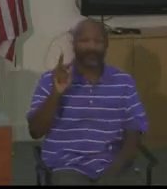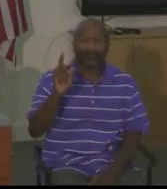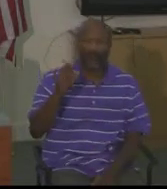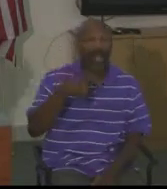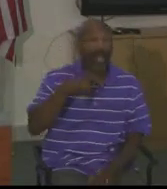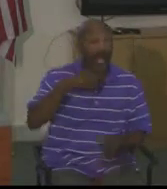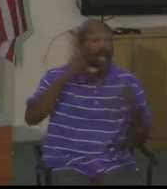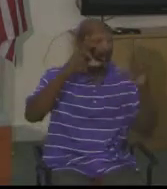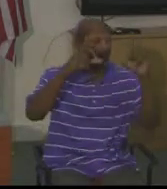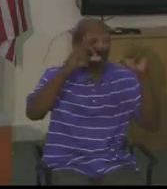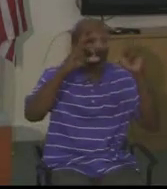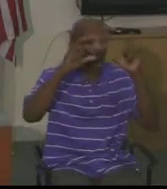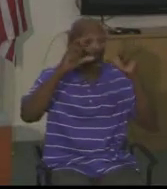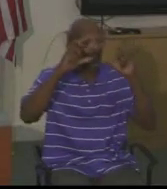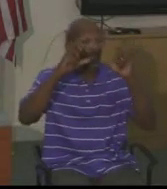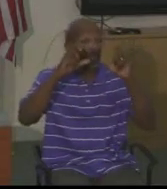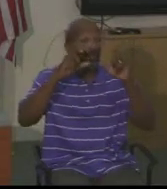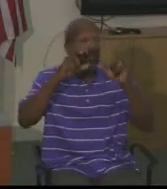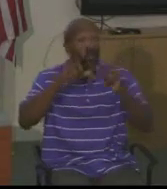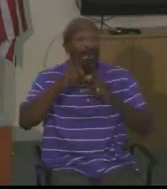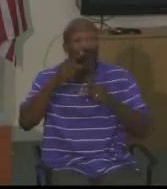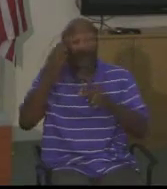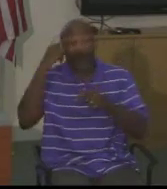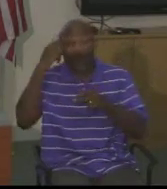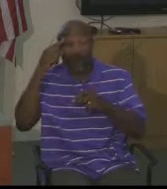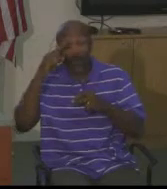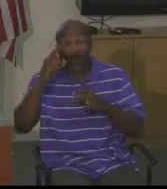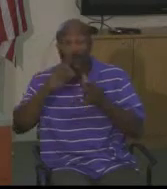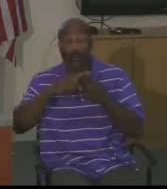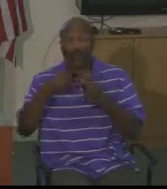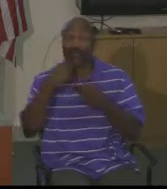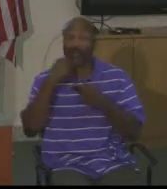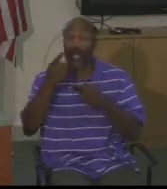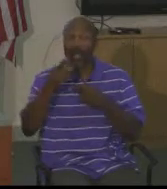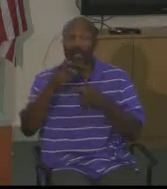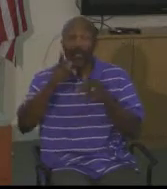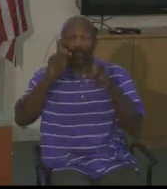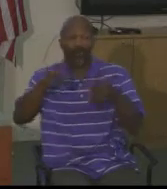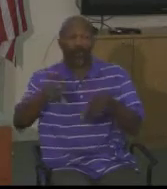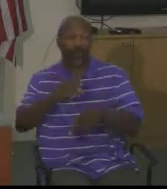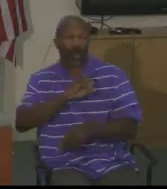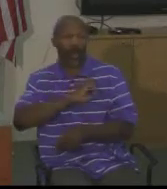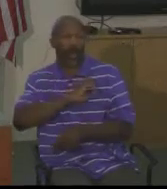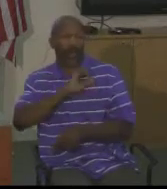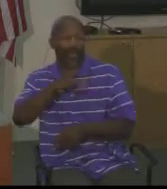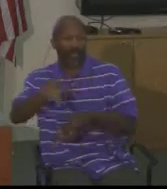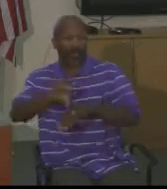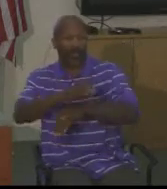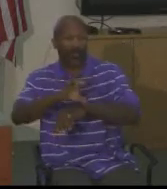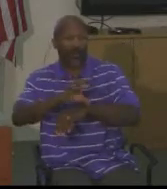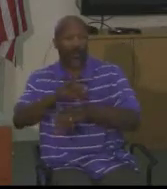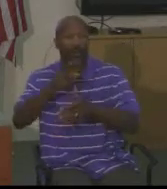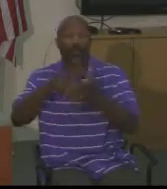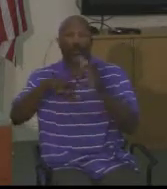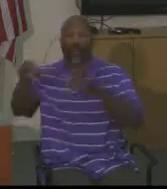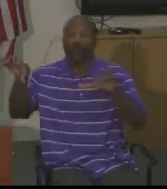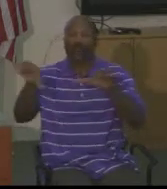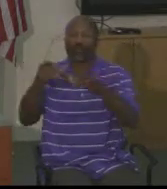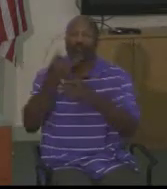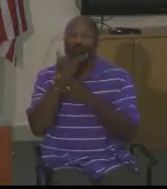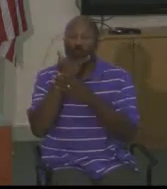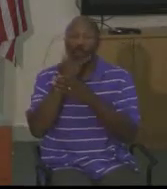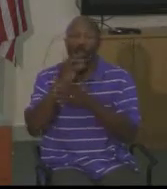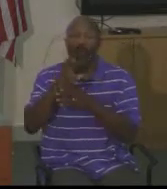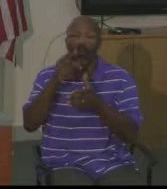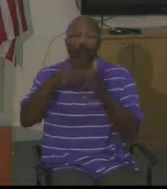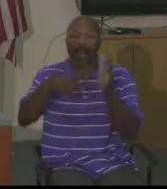I take a picture mainly to tell the owner what they were doing wrong or what you had to fix.